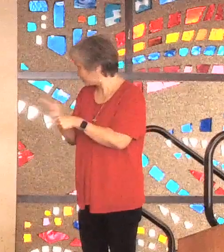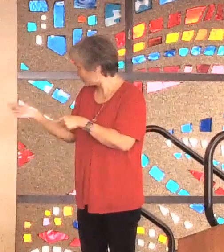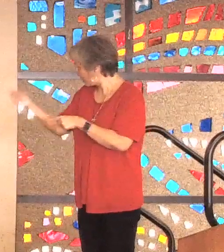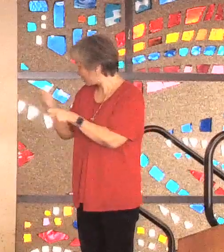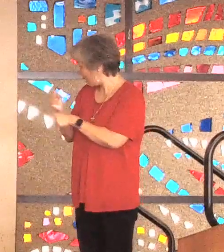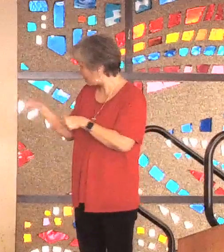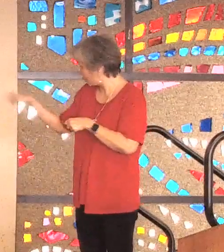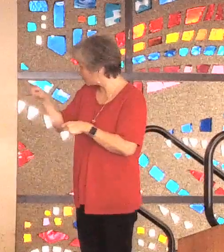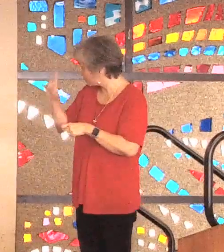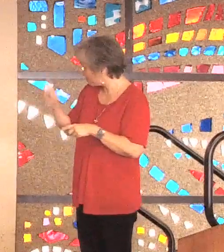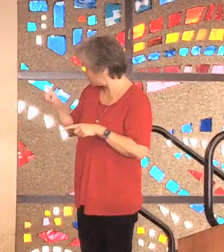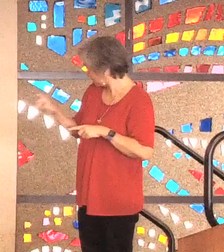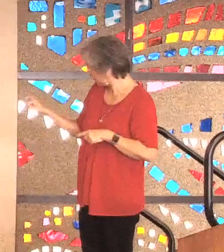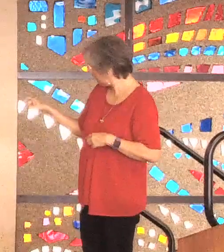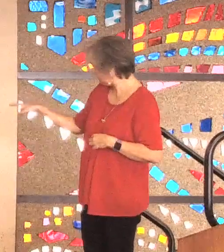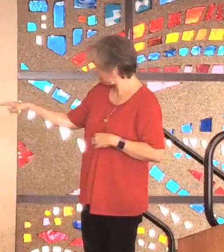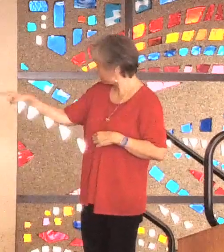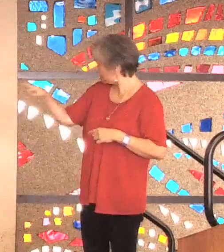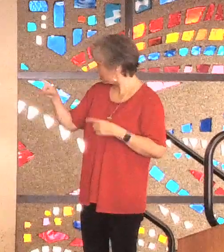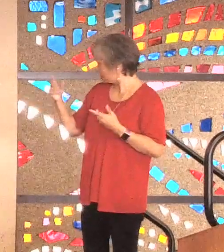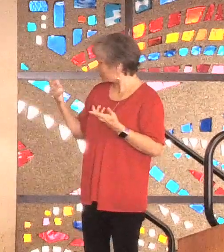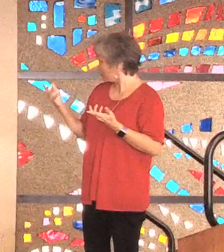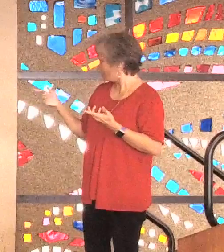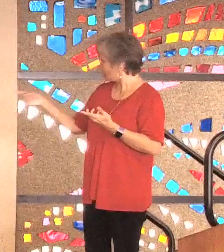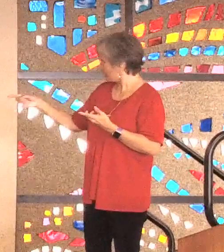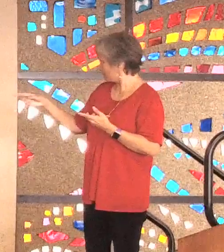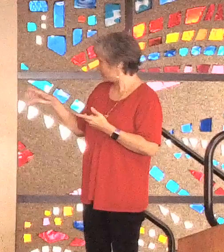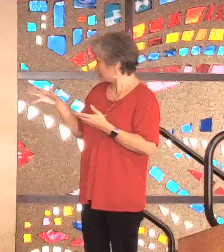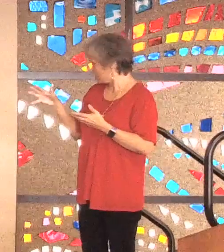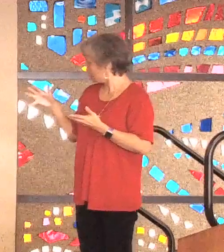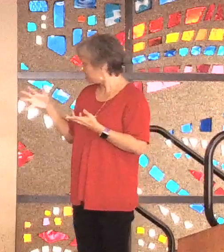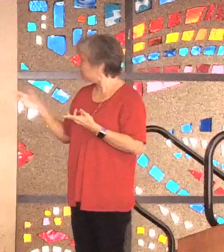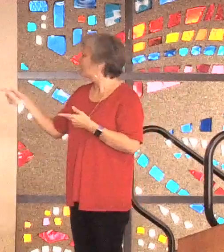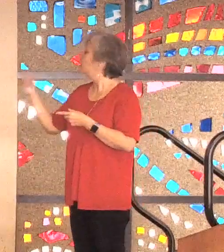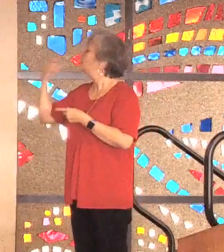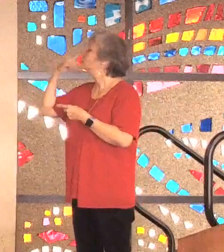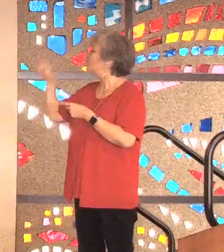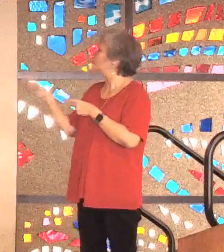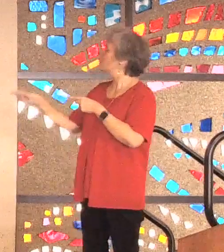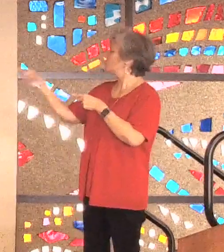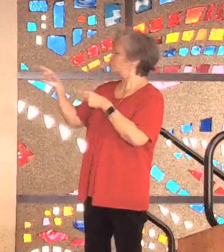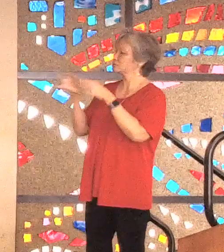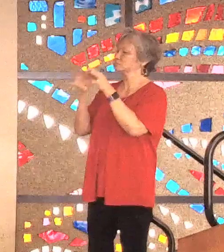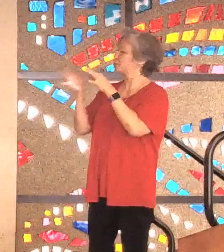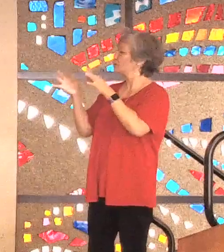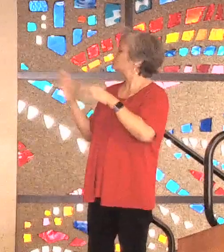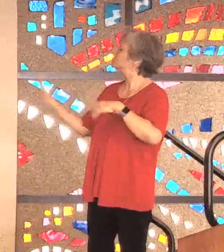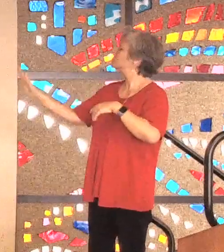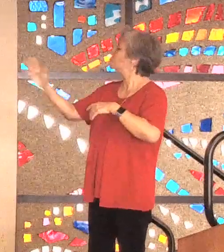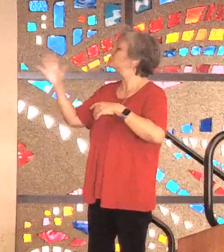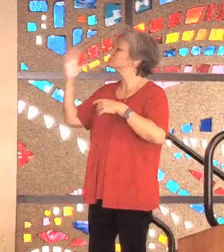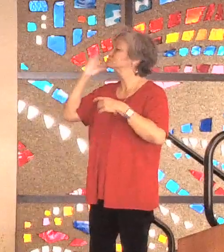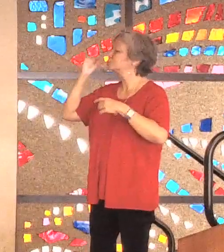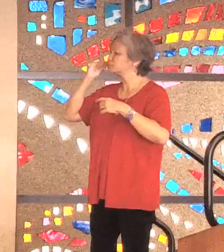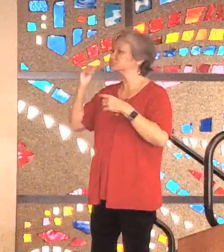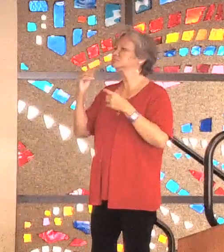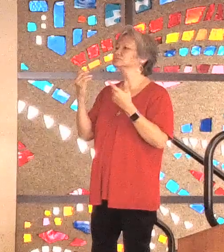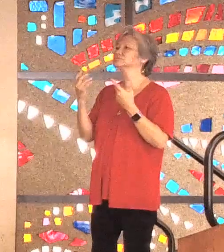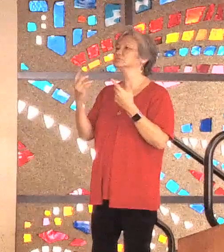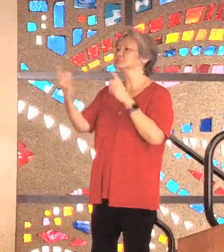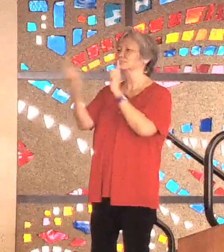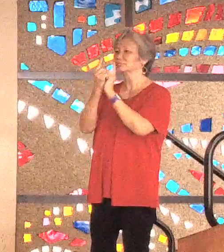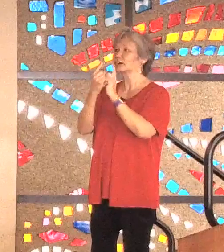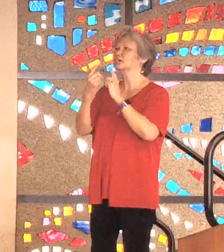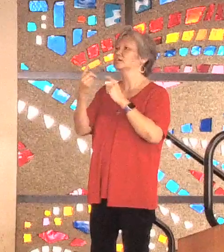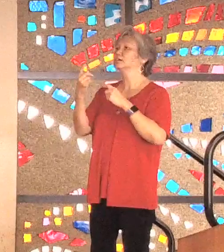the same question again. Do you often get those questions? Could you explain maybe